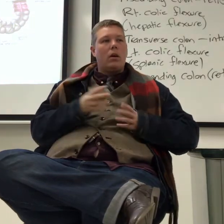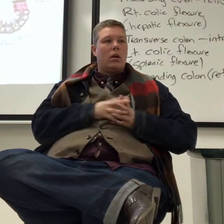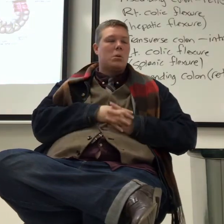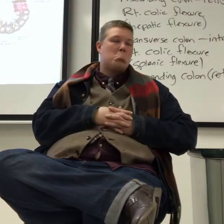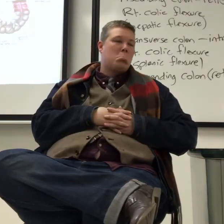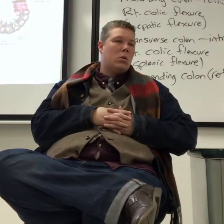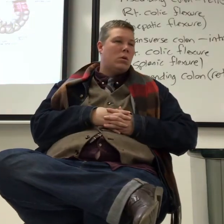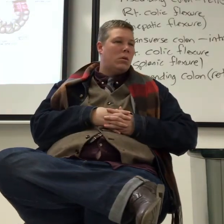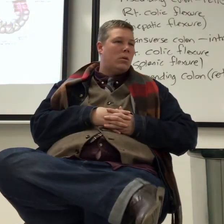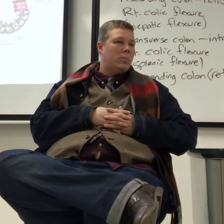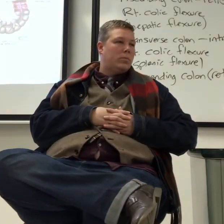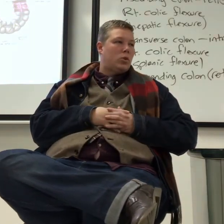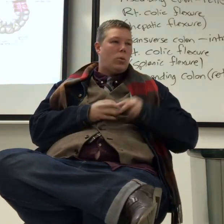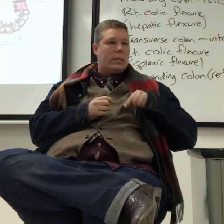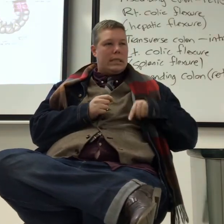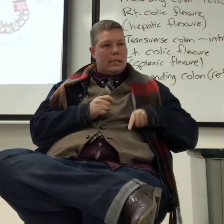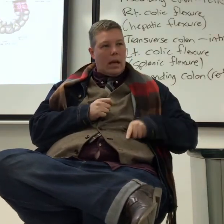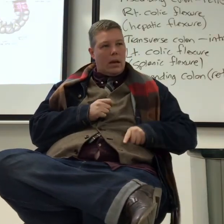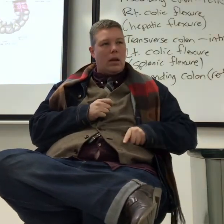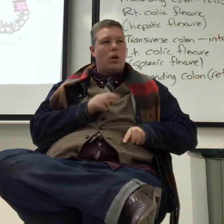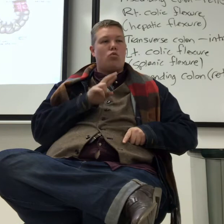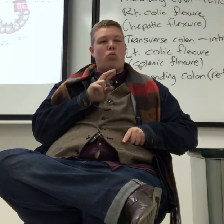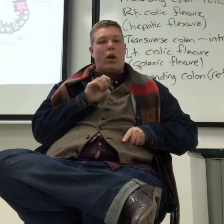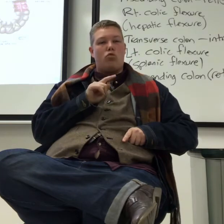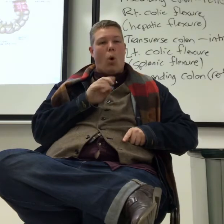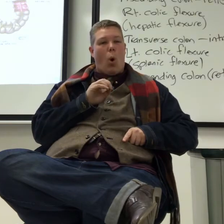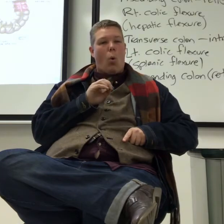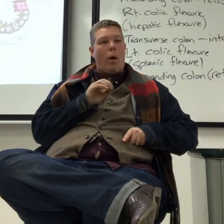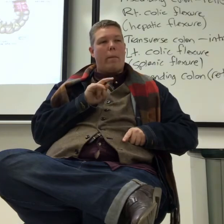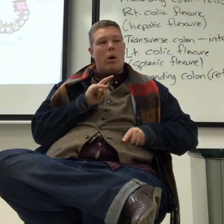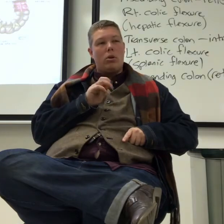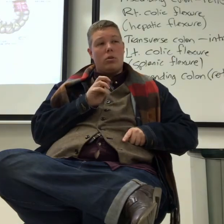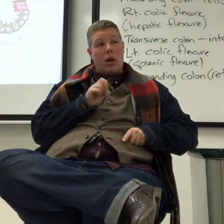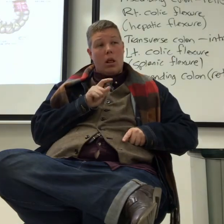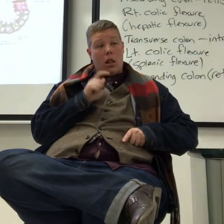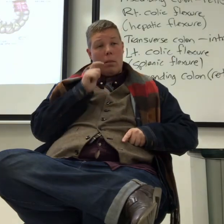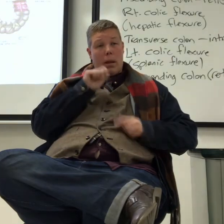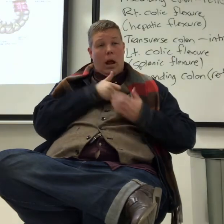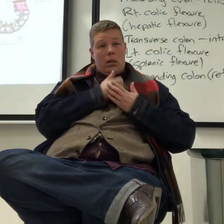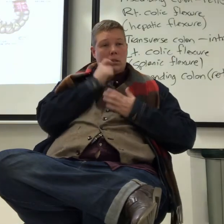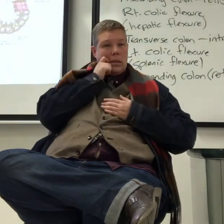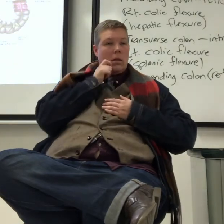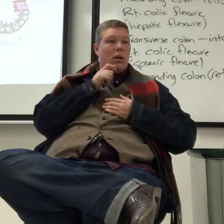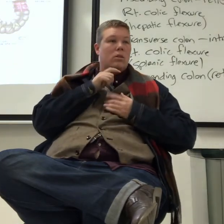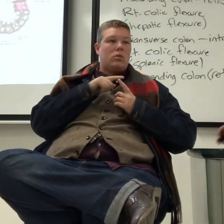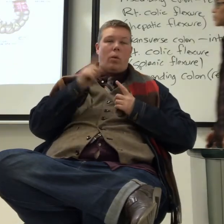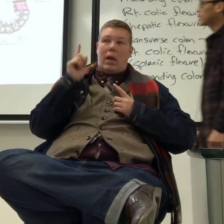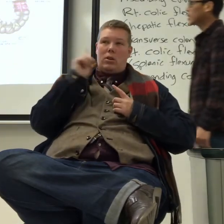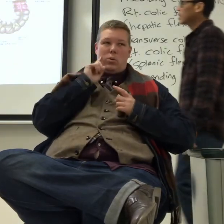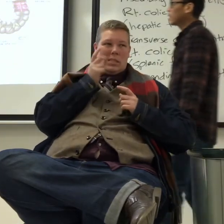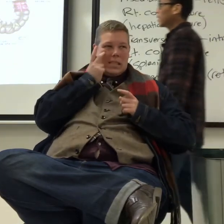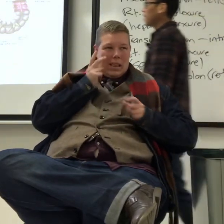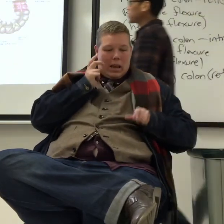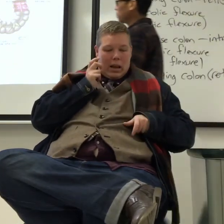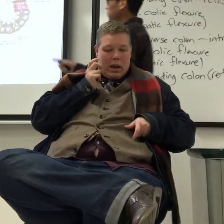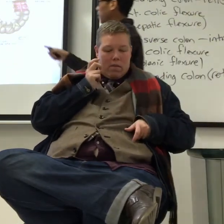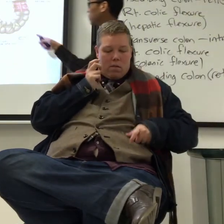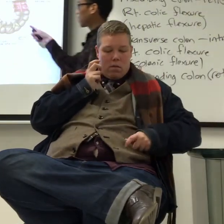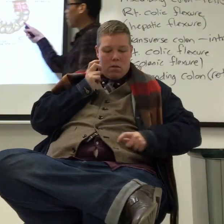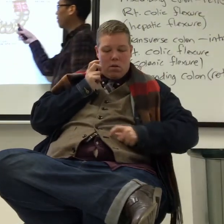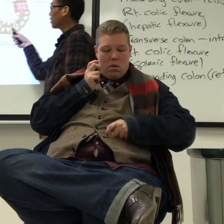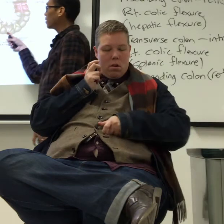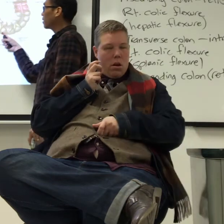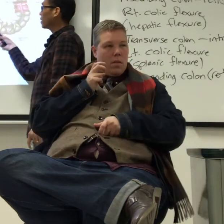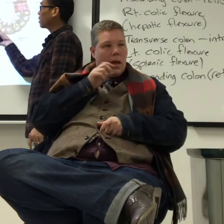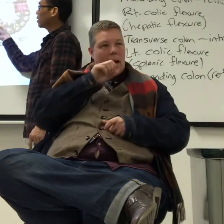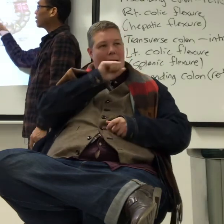Okay, so the descending colon is retroperitoneal. Now you kind of see when it starts to take a little bit of an S-shaped turn. That's when you start to